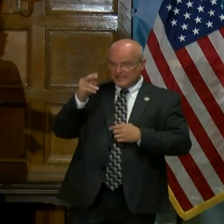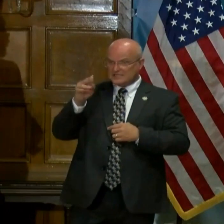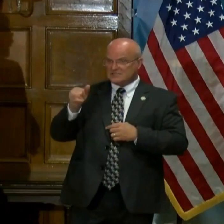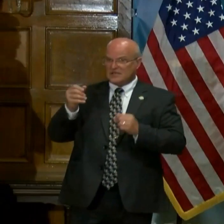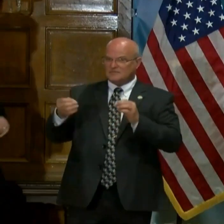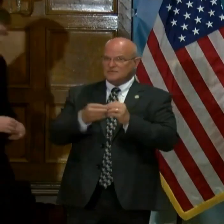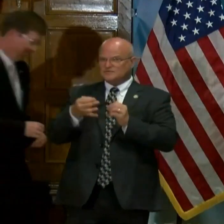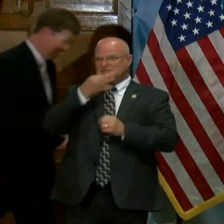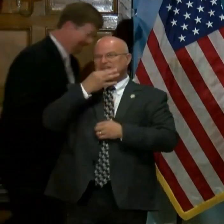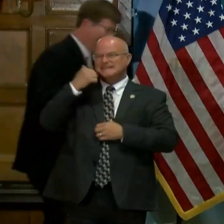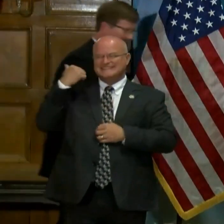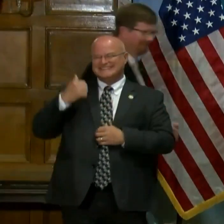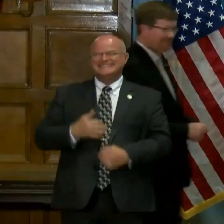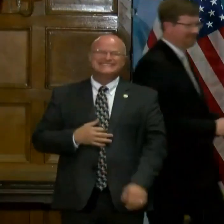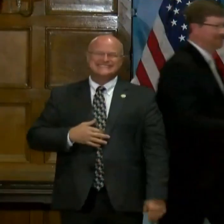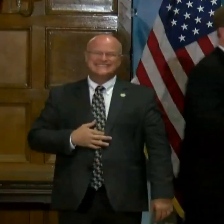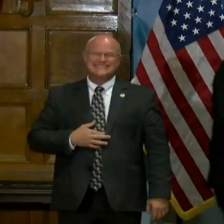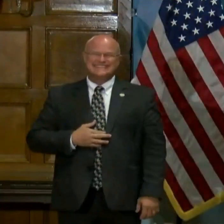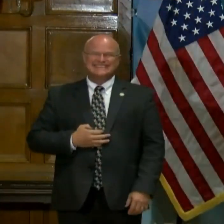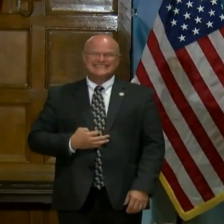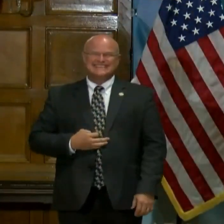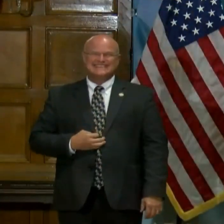could be more precise.